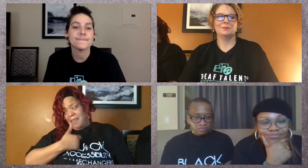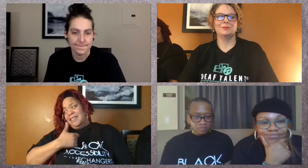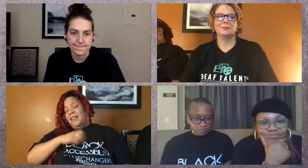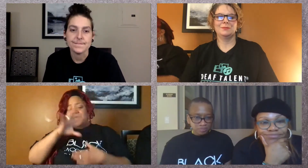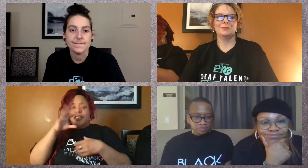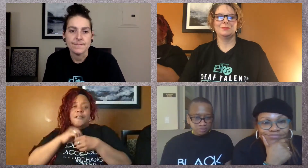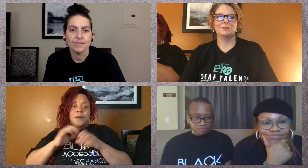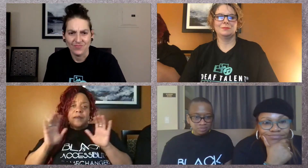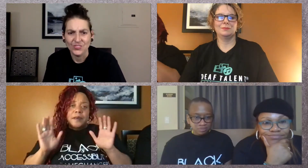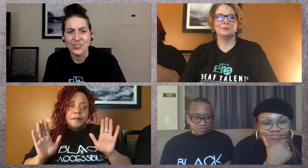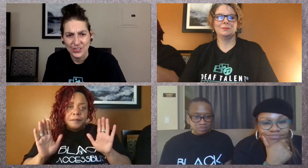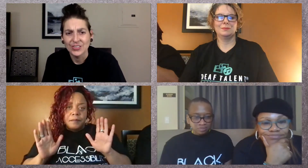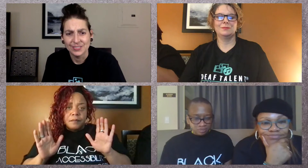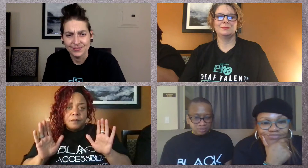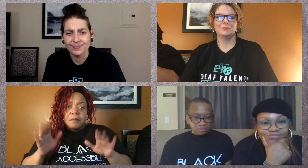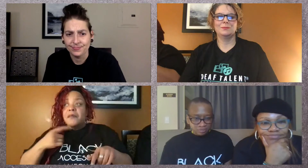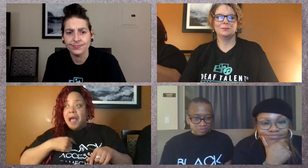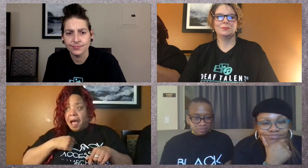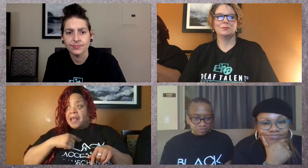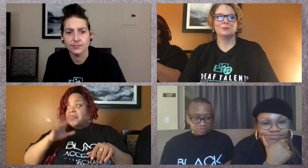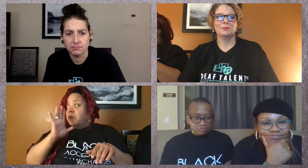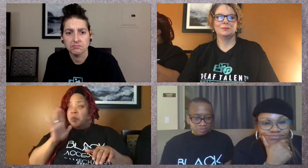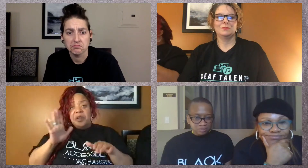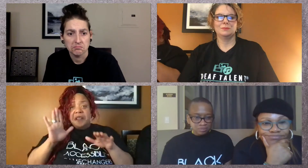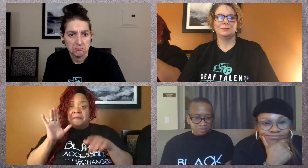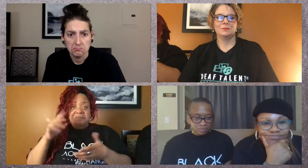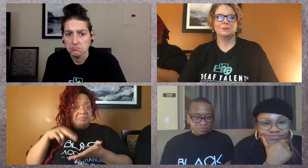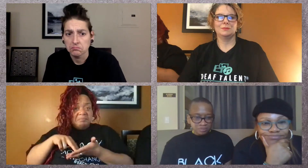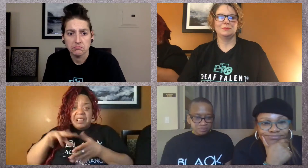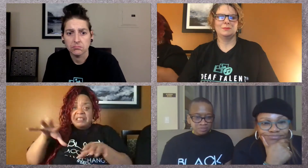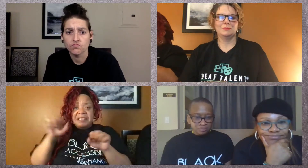It's a lot of trust issues for us.